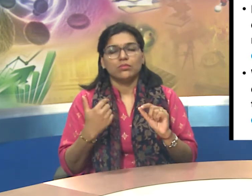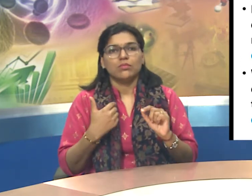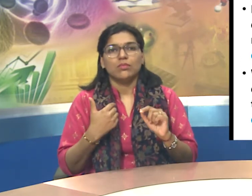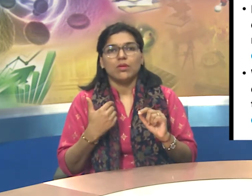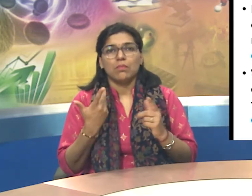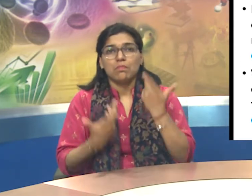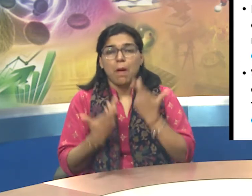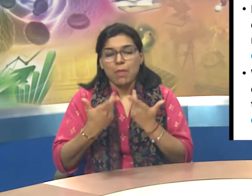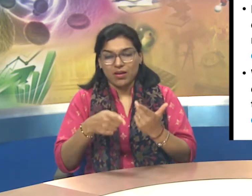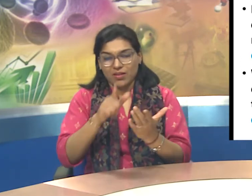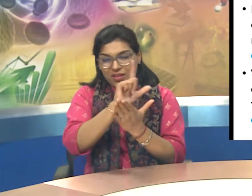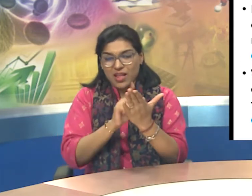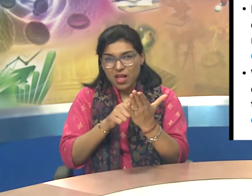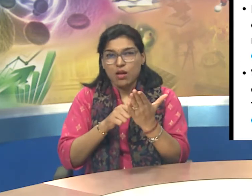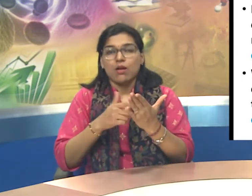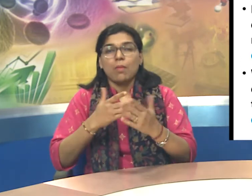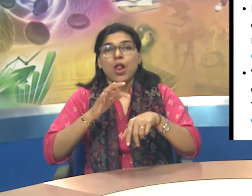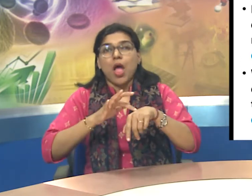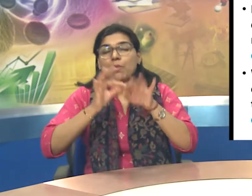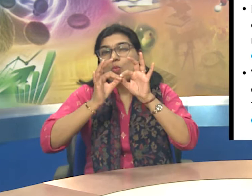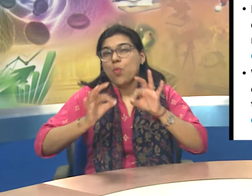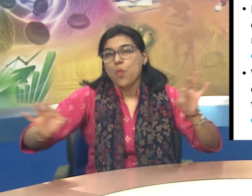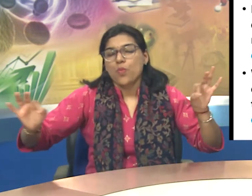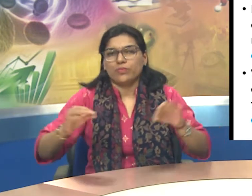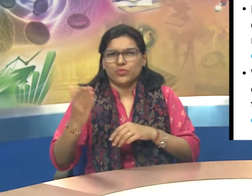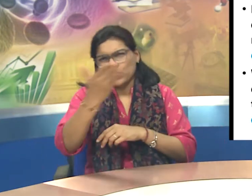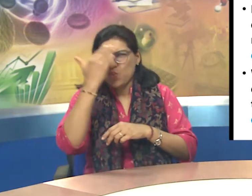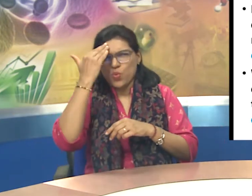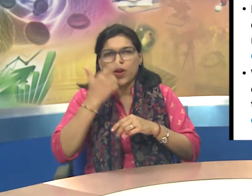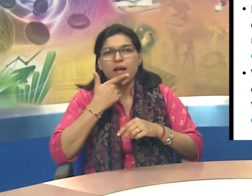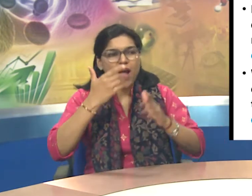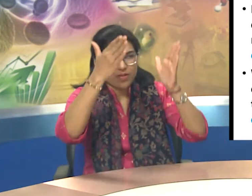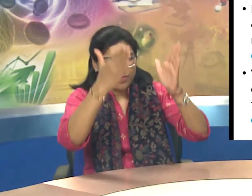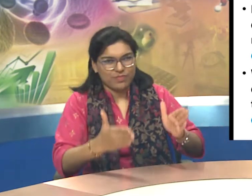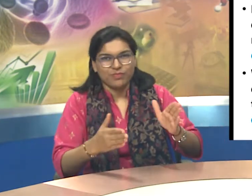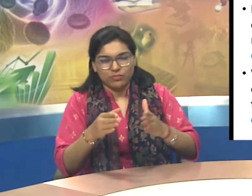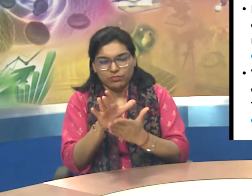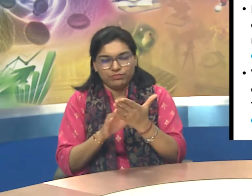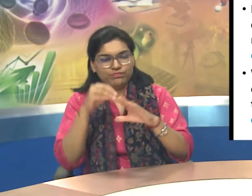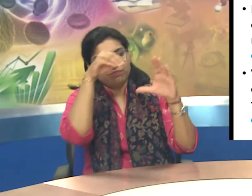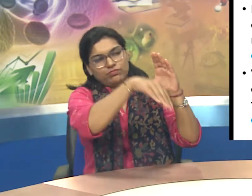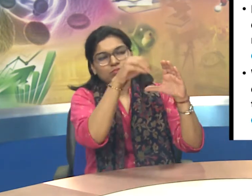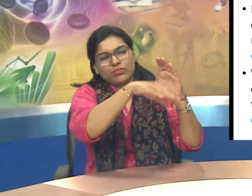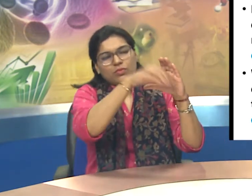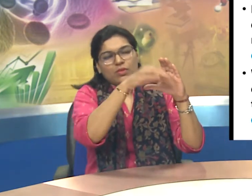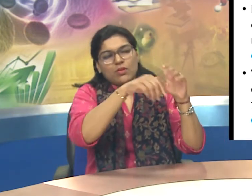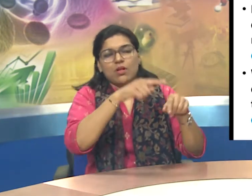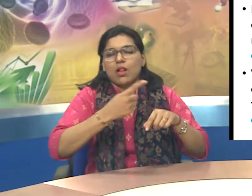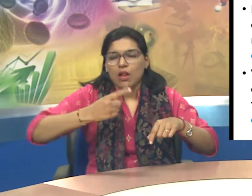organization. Second point, written messages in the